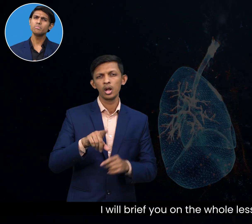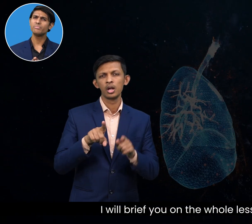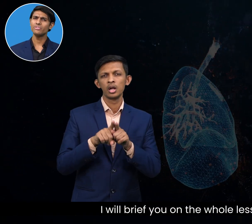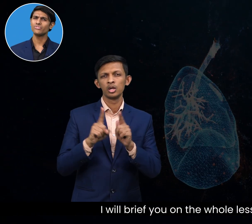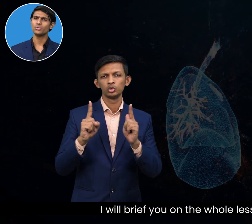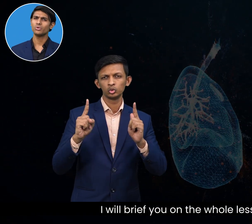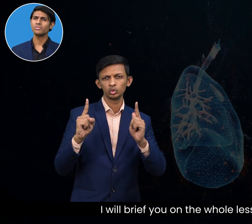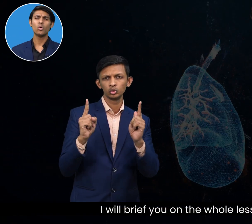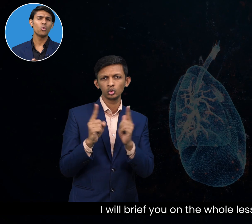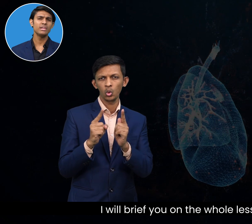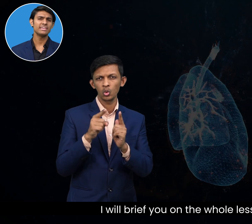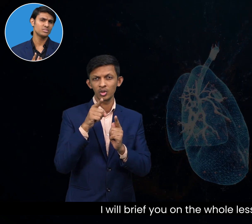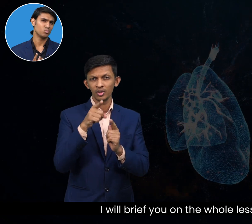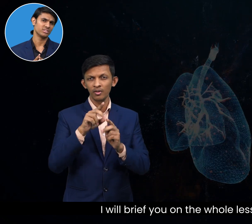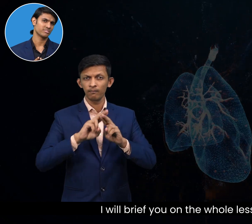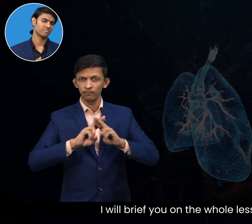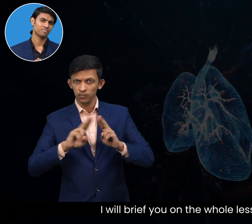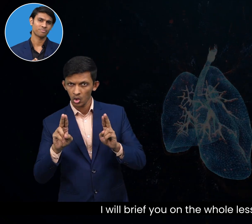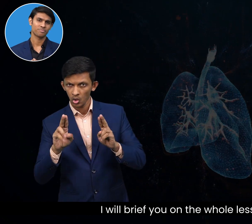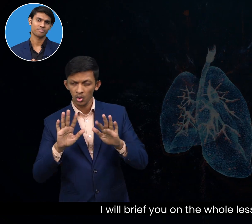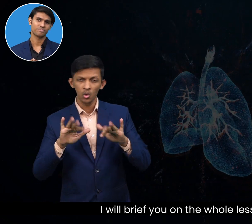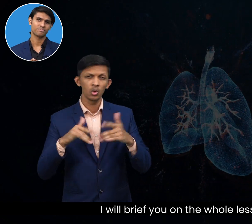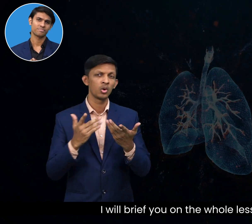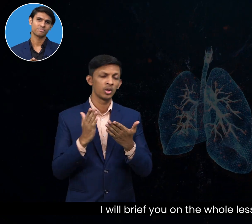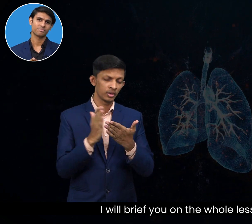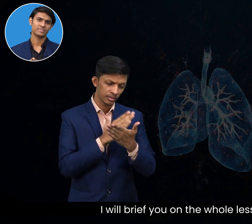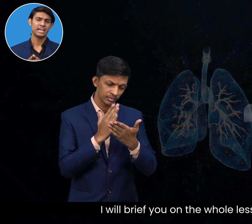I will brief you on the whole lesson once.